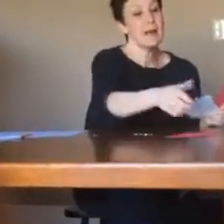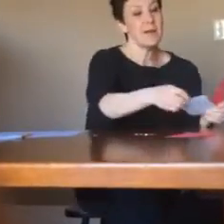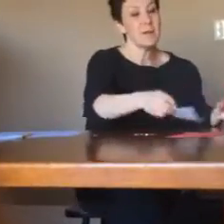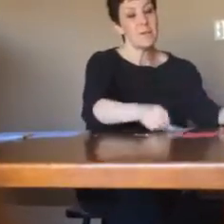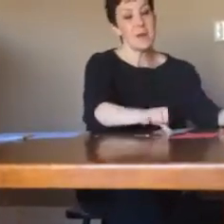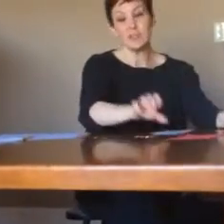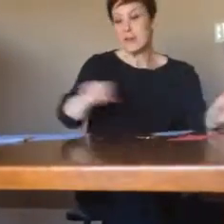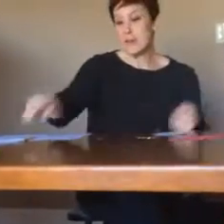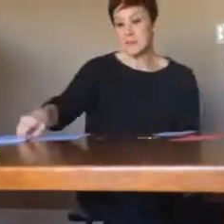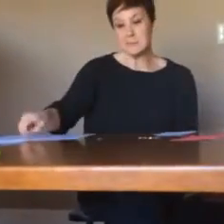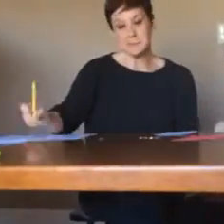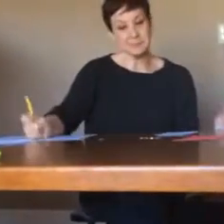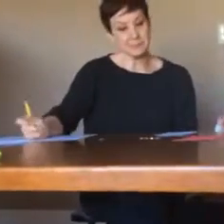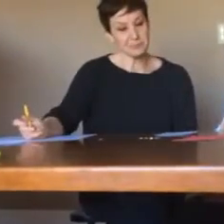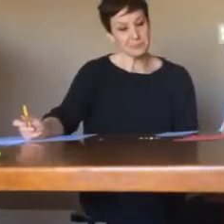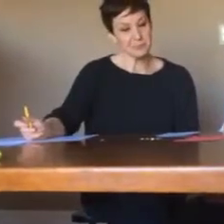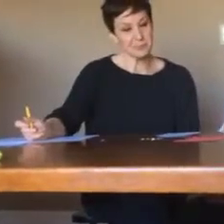Ella, match red.